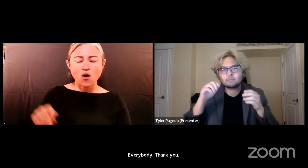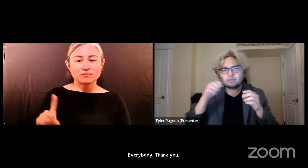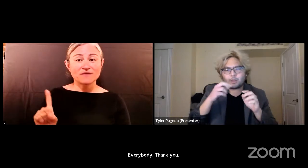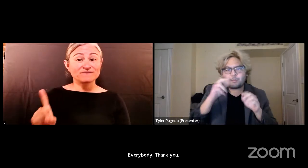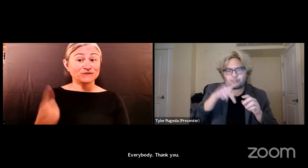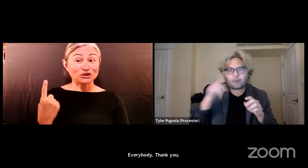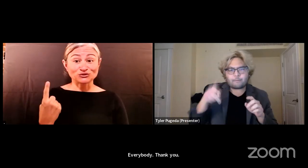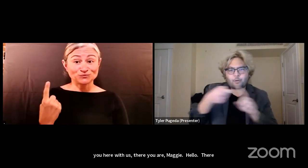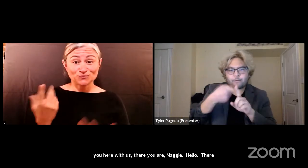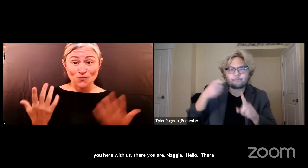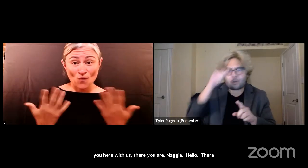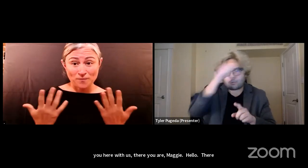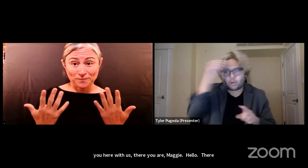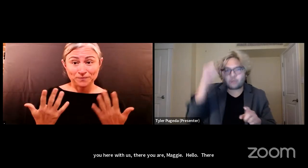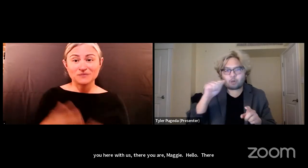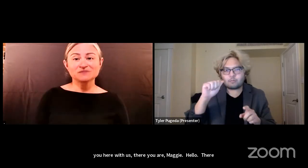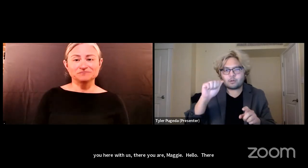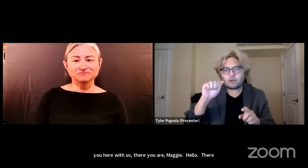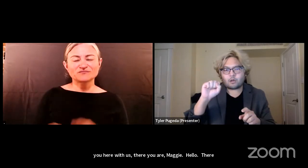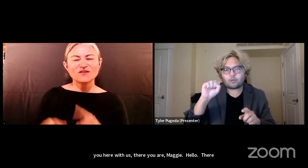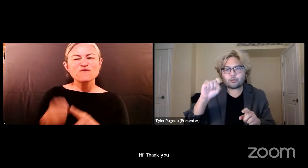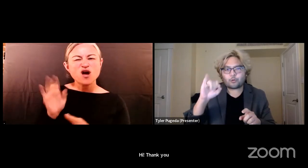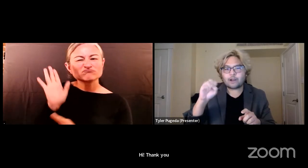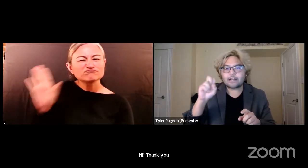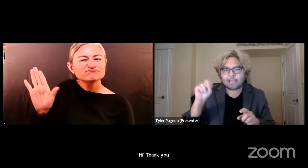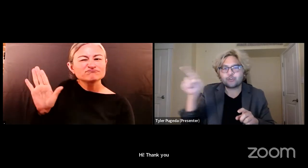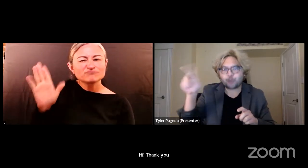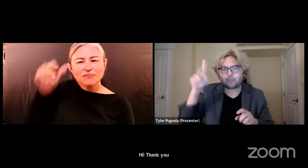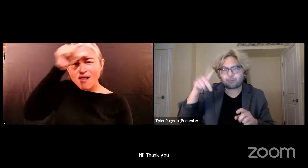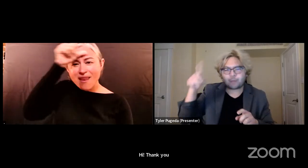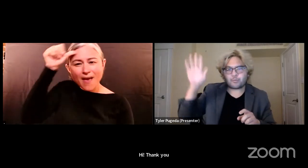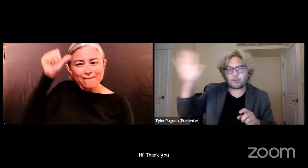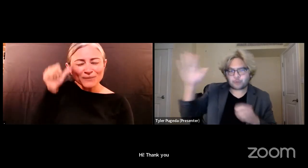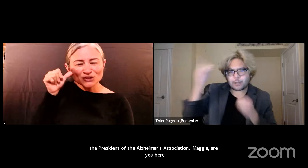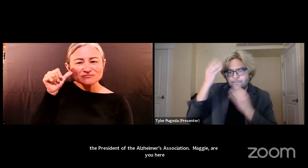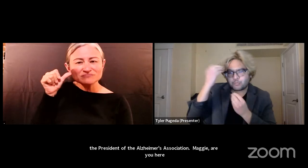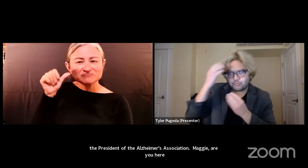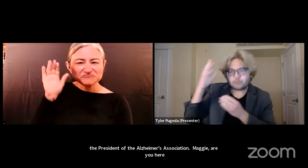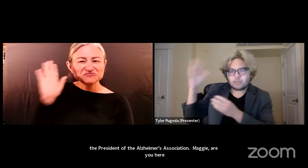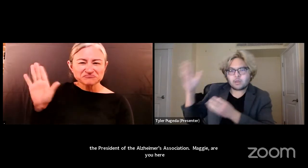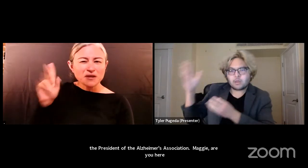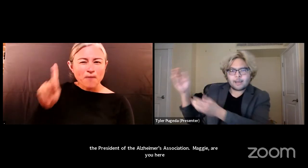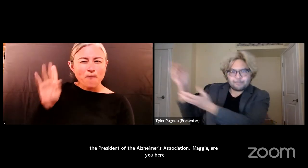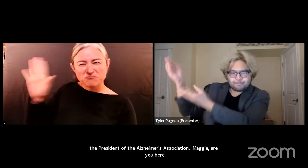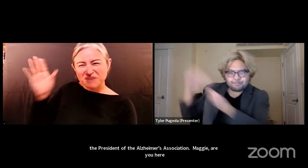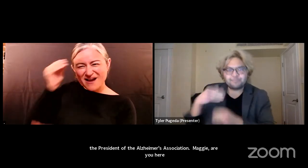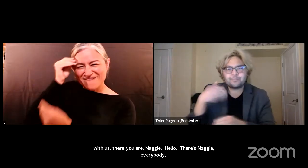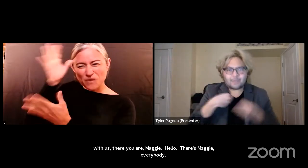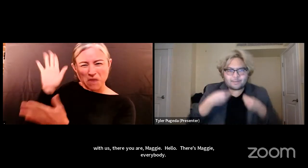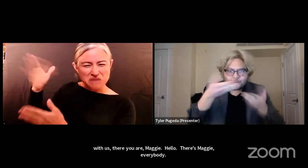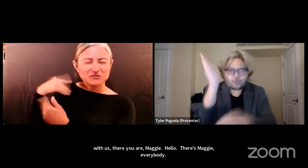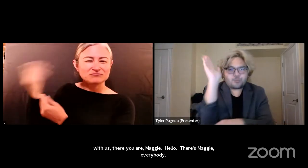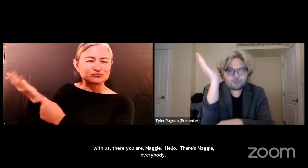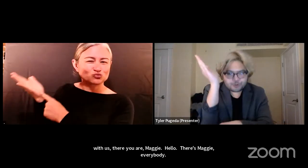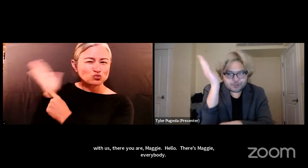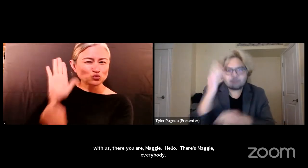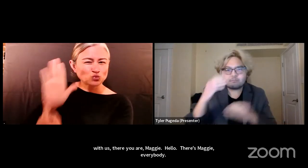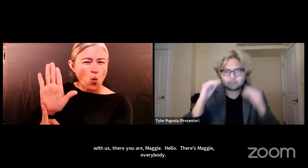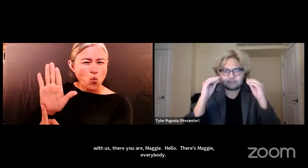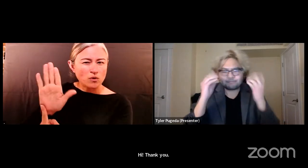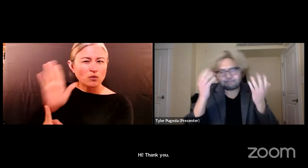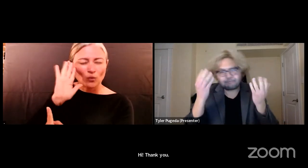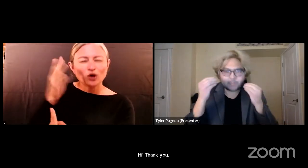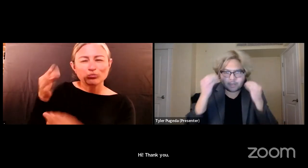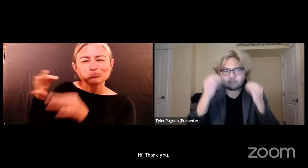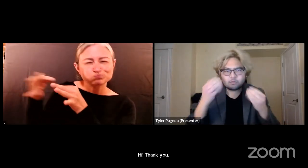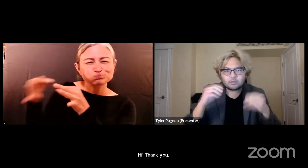first PowerPoint is from the Alzheimer's Association. It is general information regarding